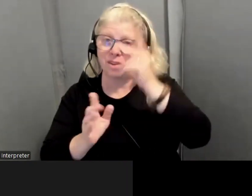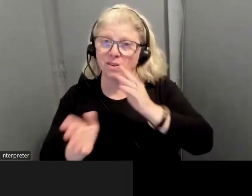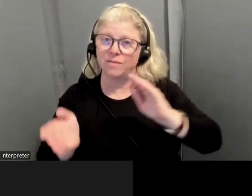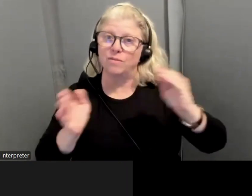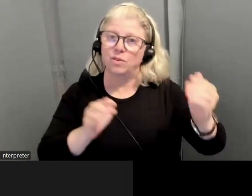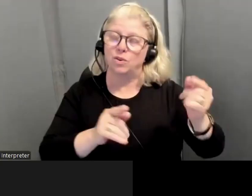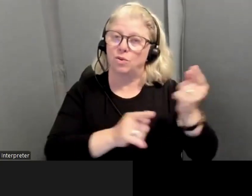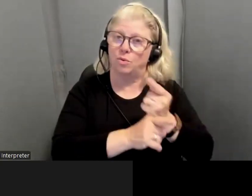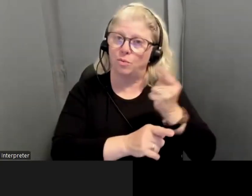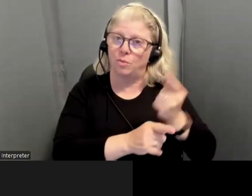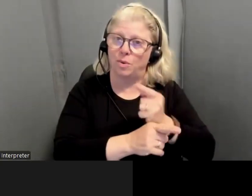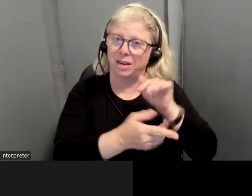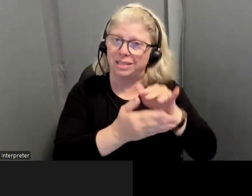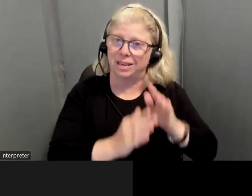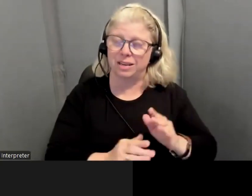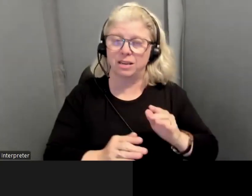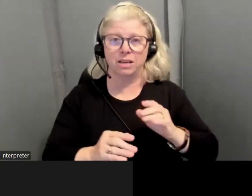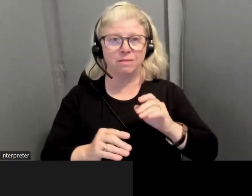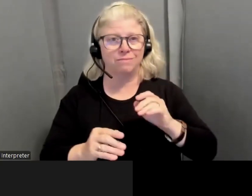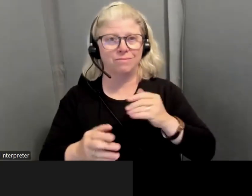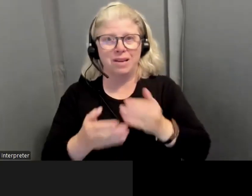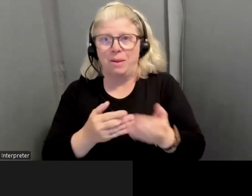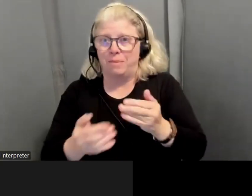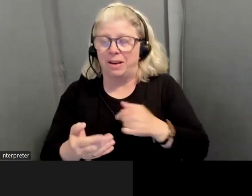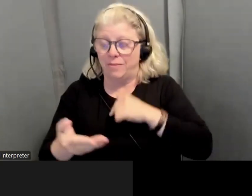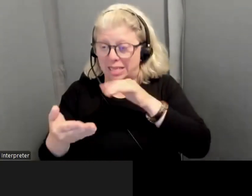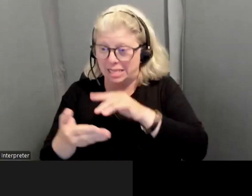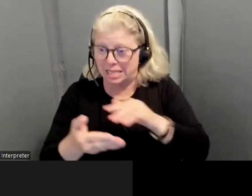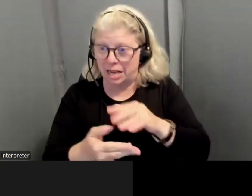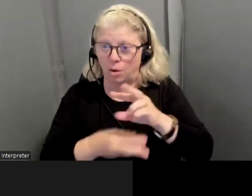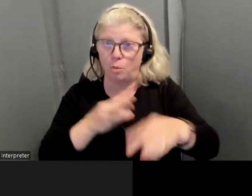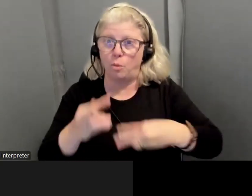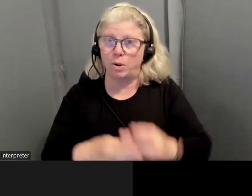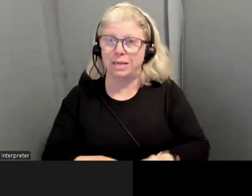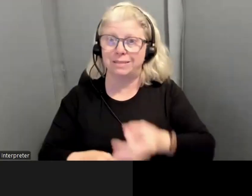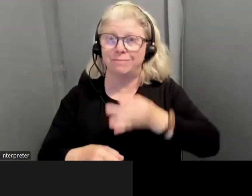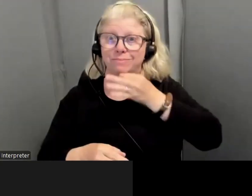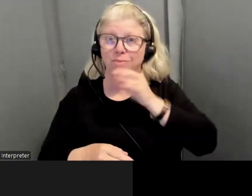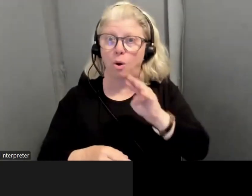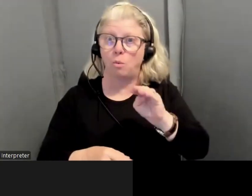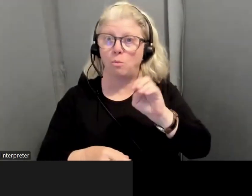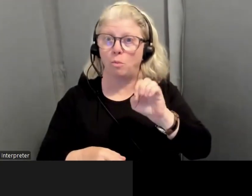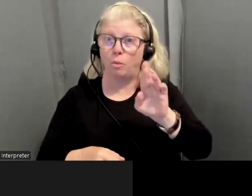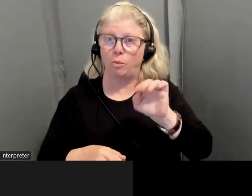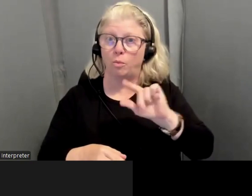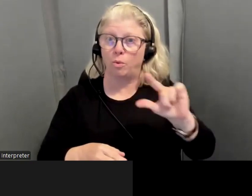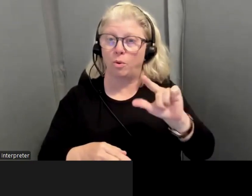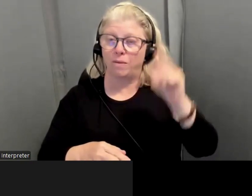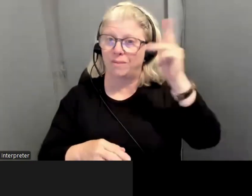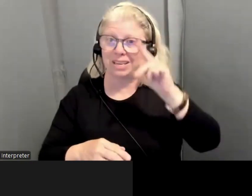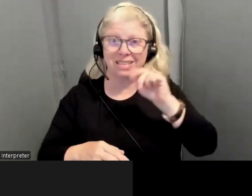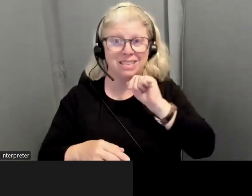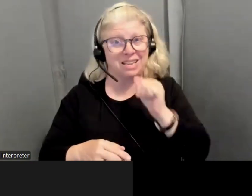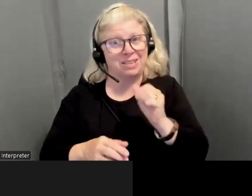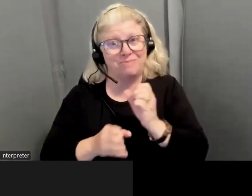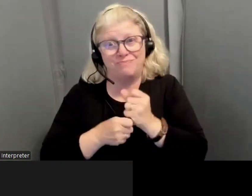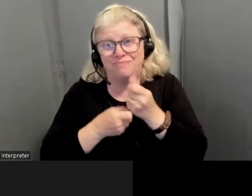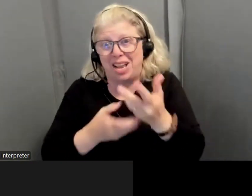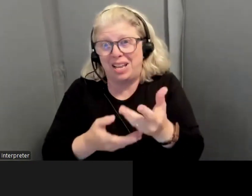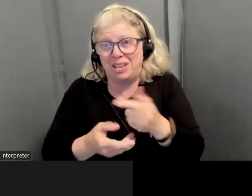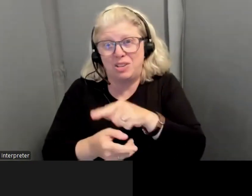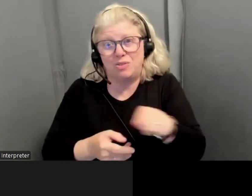other words, studying, being even a world expert on moral philosophy doesn't seem to make you a better person.